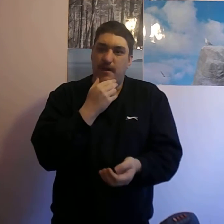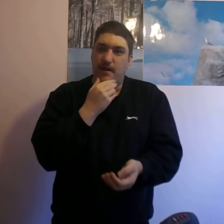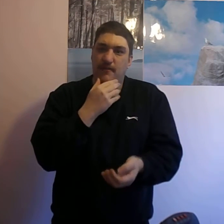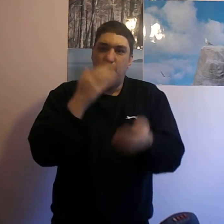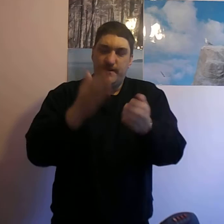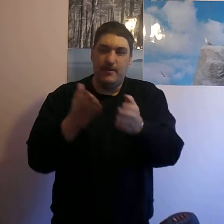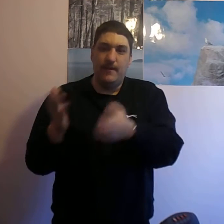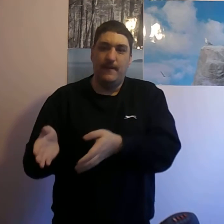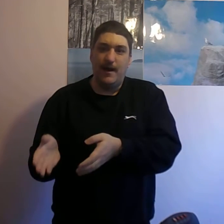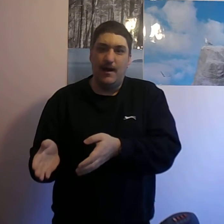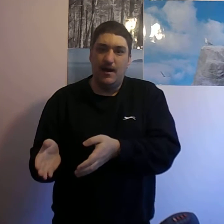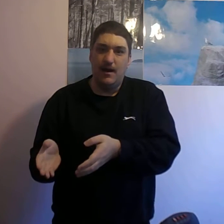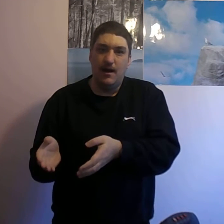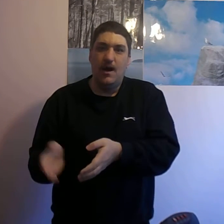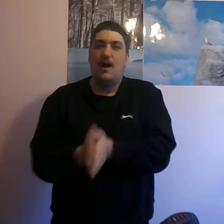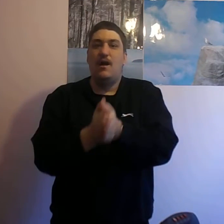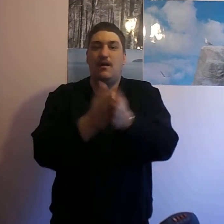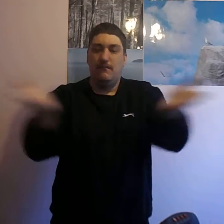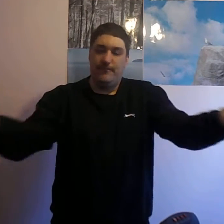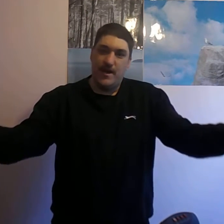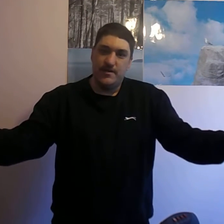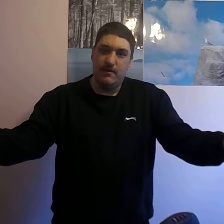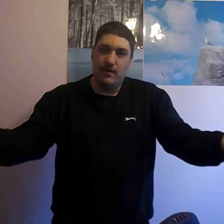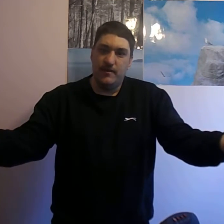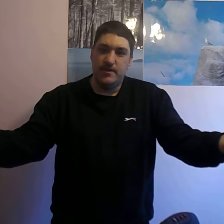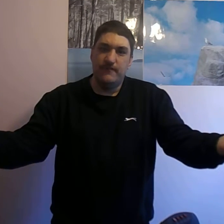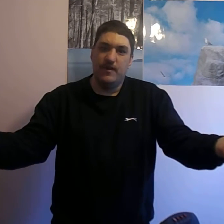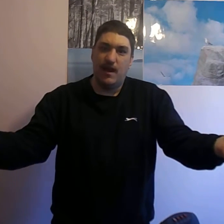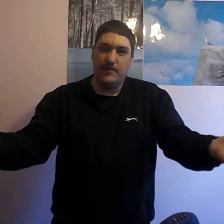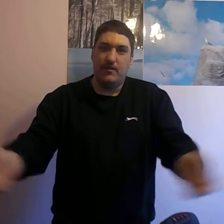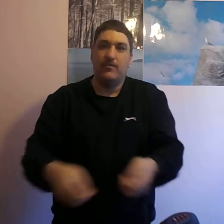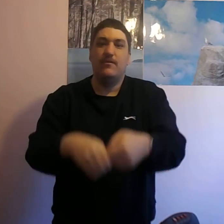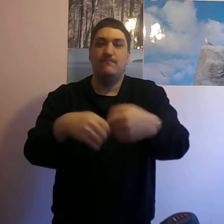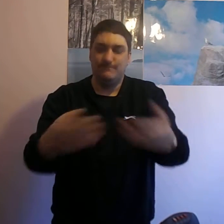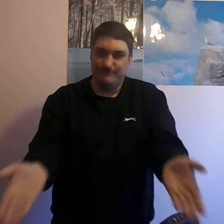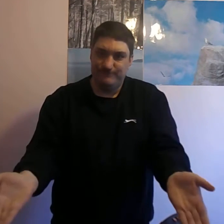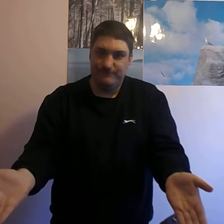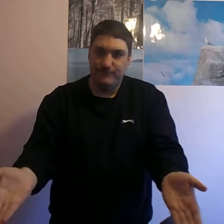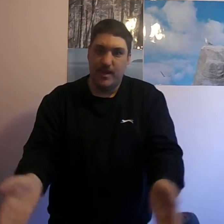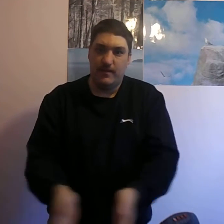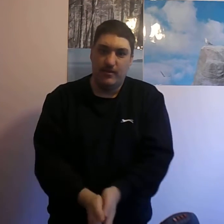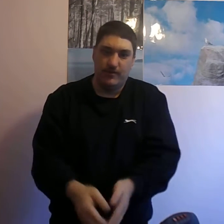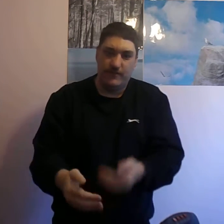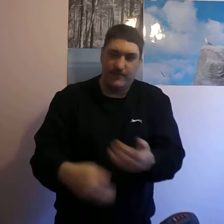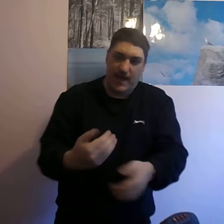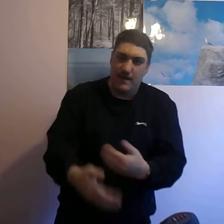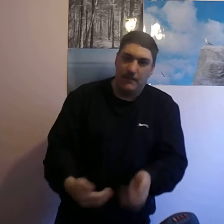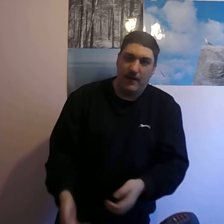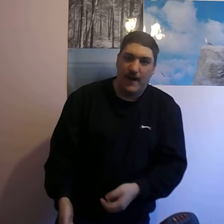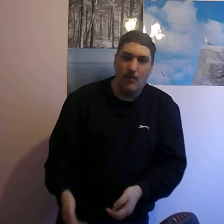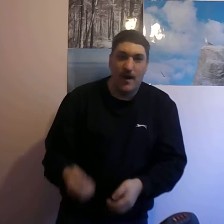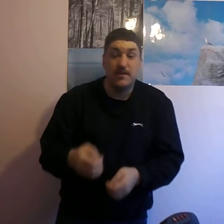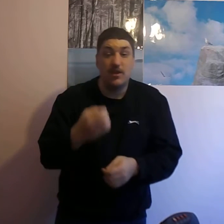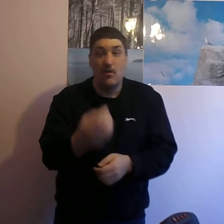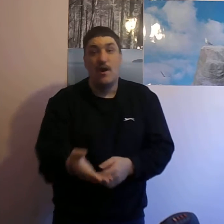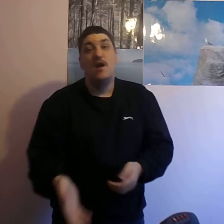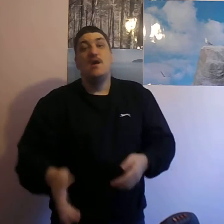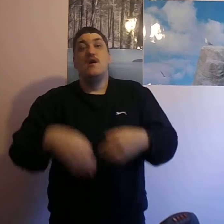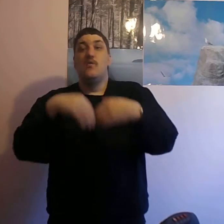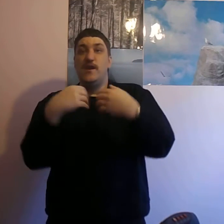if we're doing that, there's your origin for GLaDOS. It sort of came about that way. So we